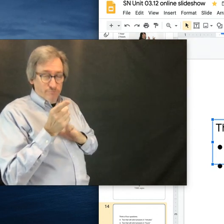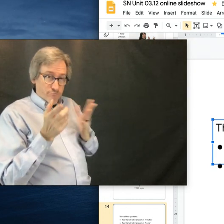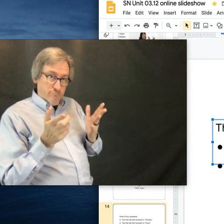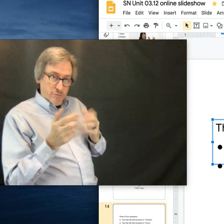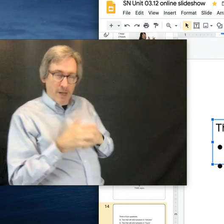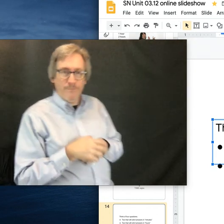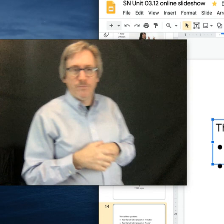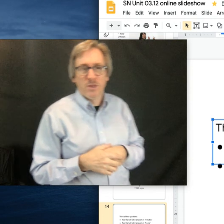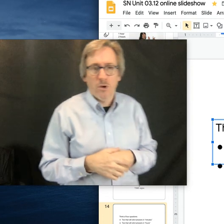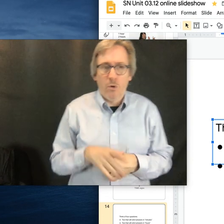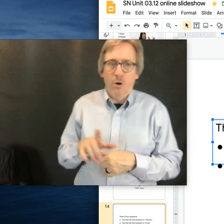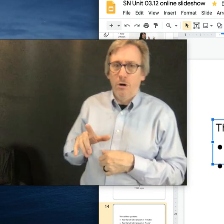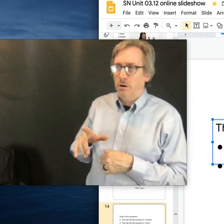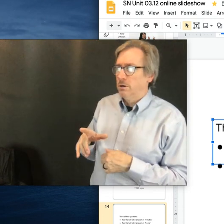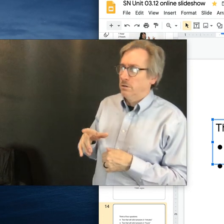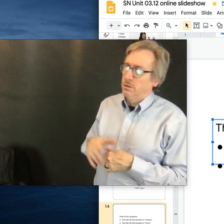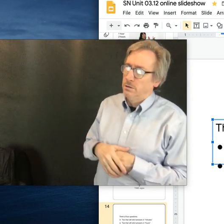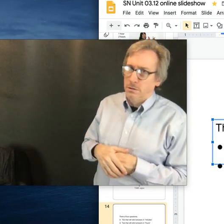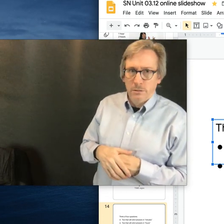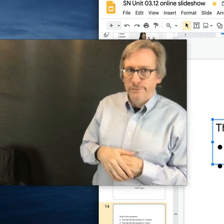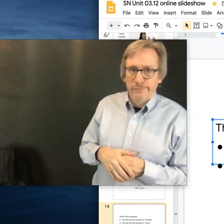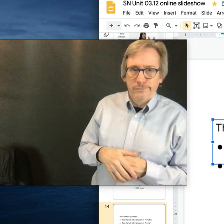minutes. Okay. Or